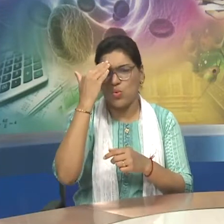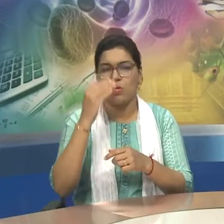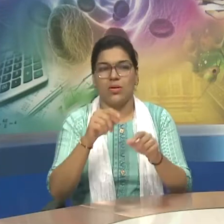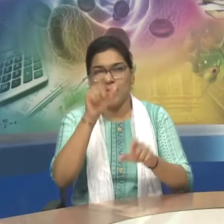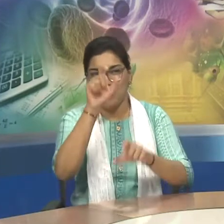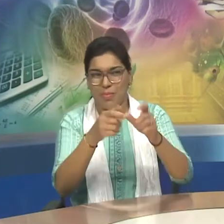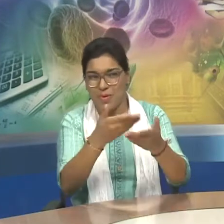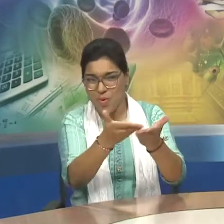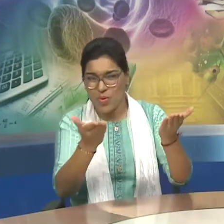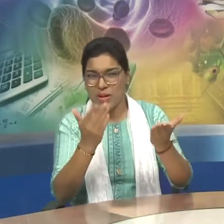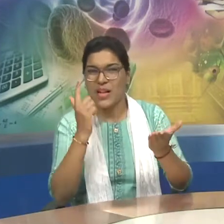Perhaps